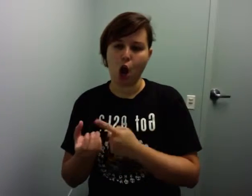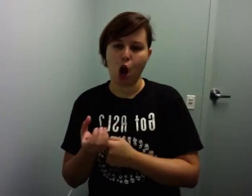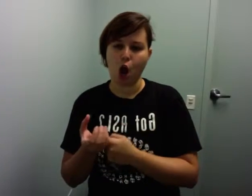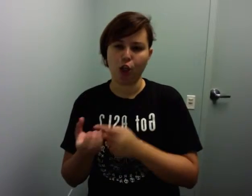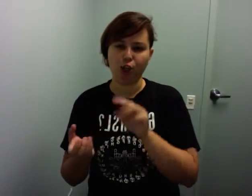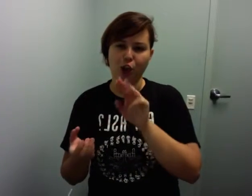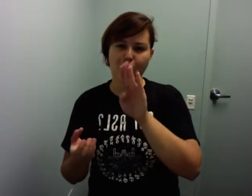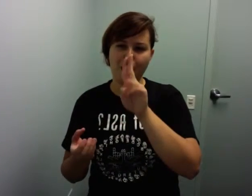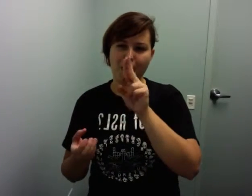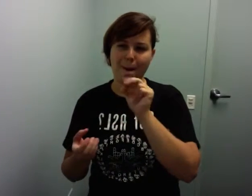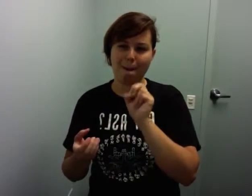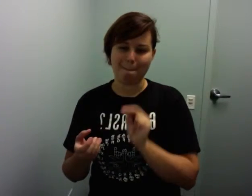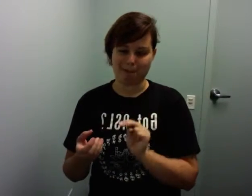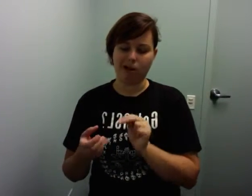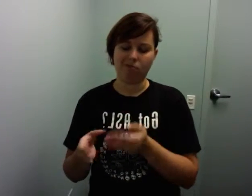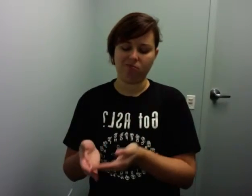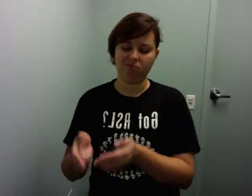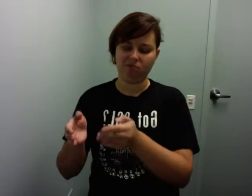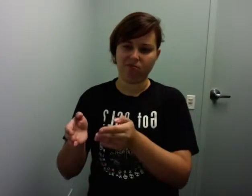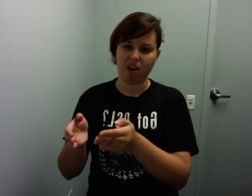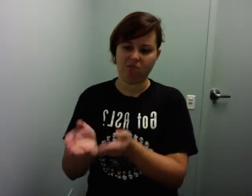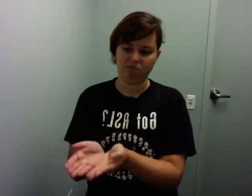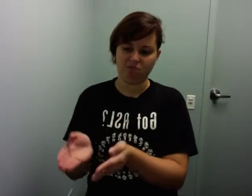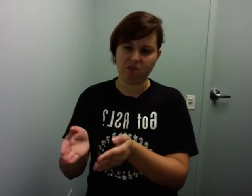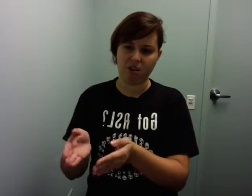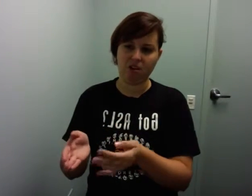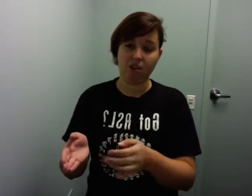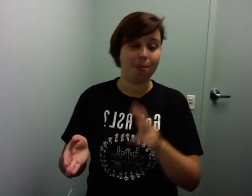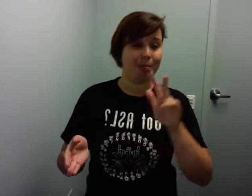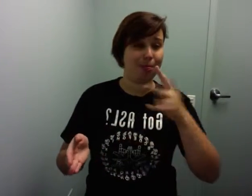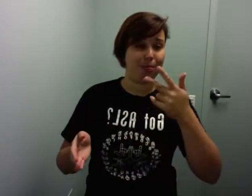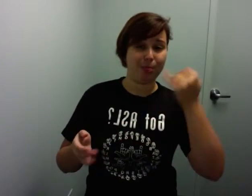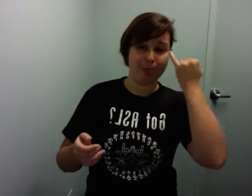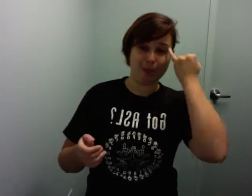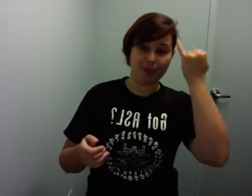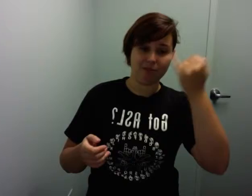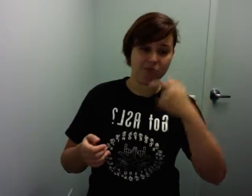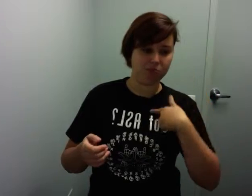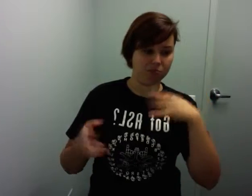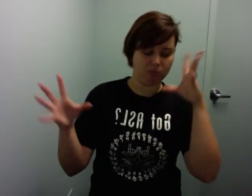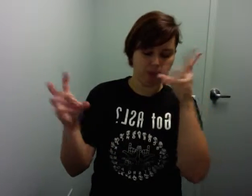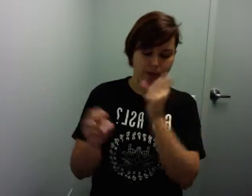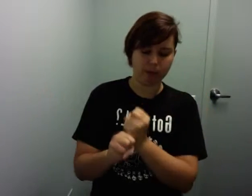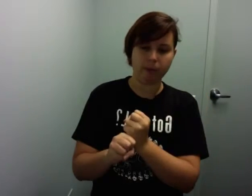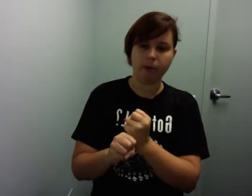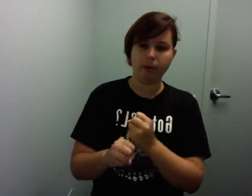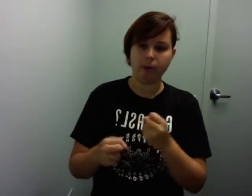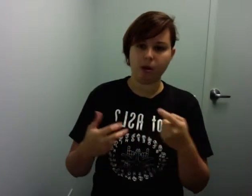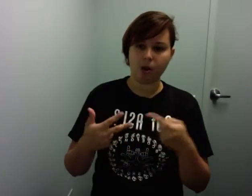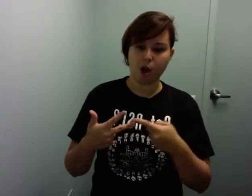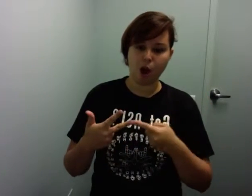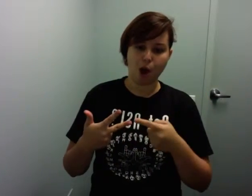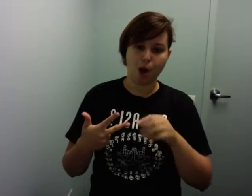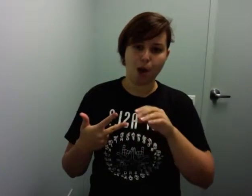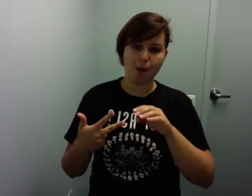idea. But the third idea I'm quite attracted to, which is brain processing and memory consolidation. What we